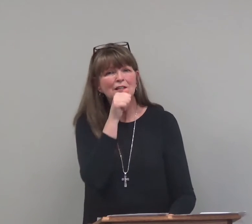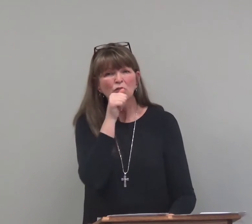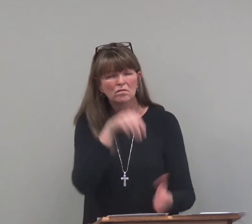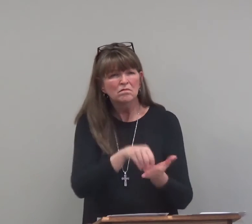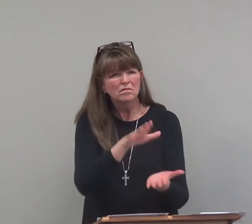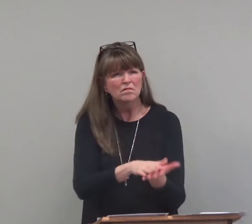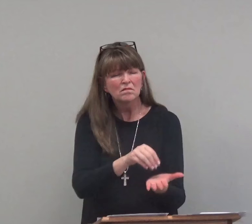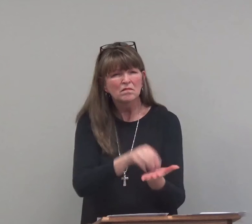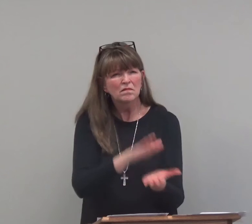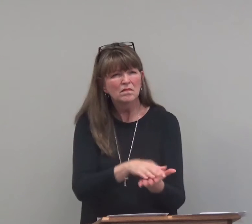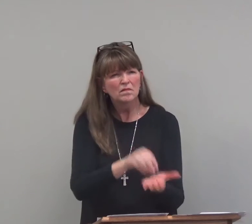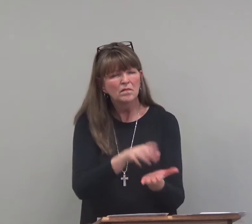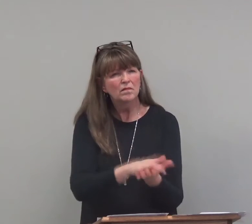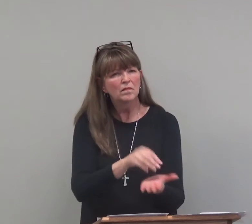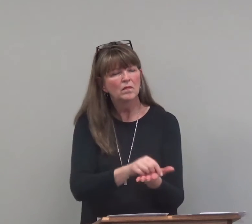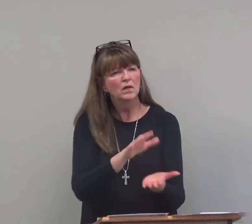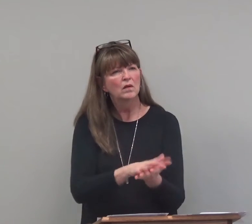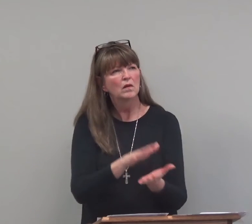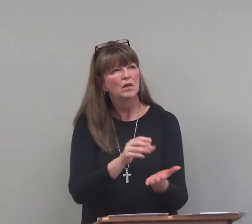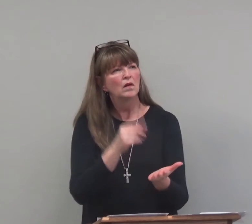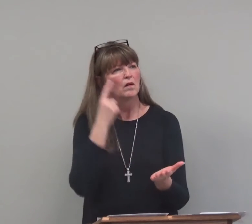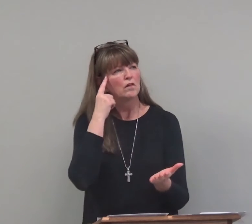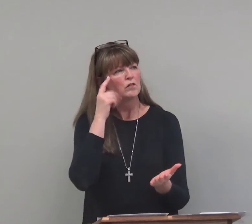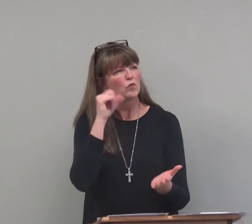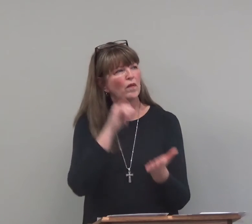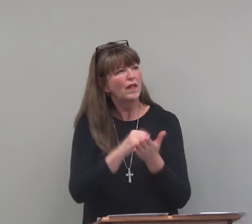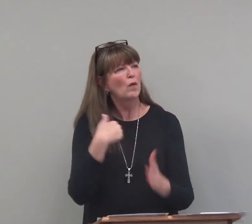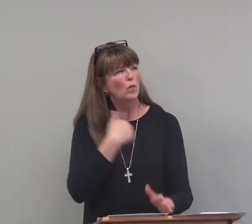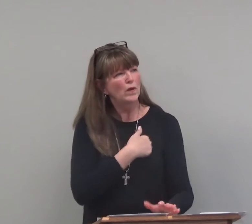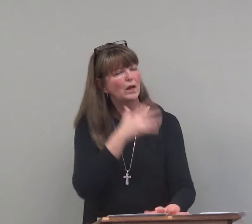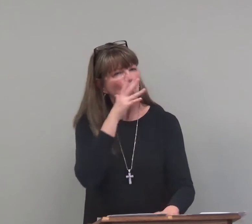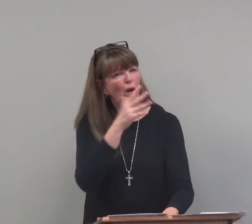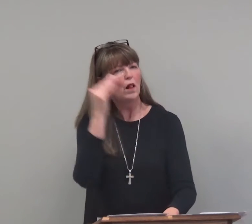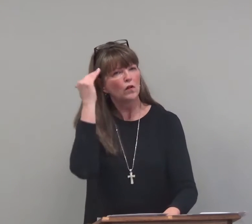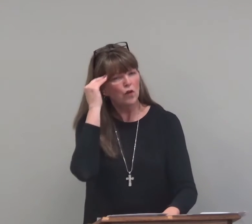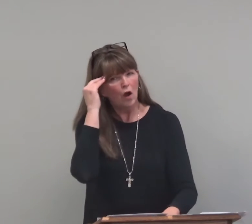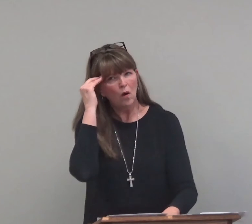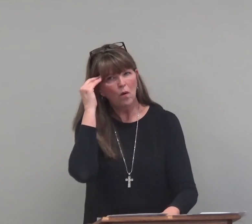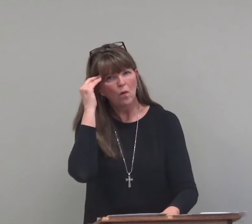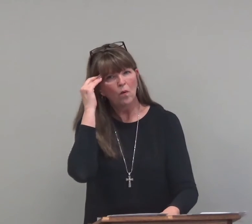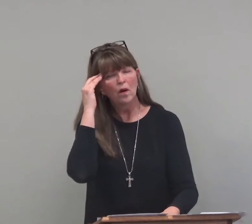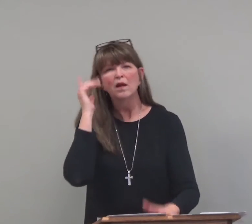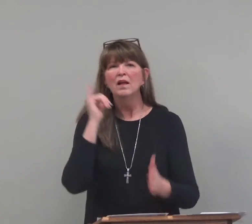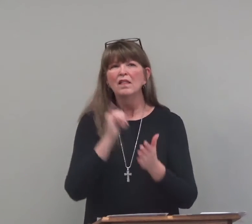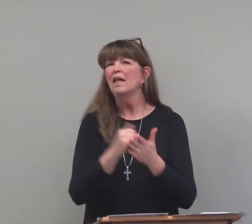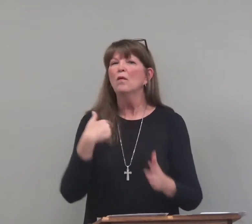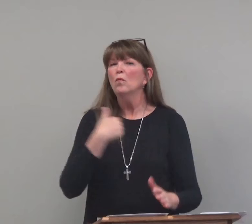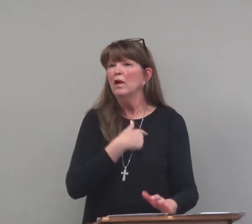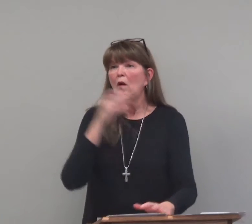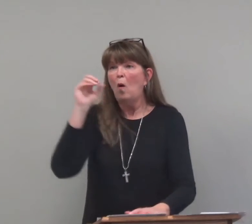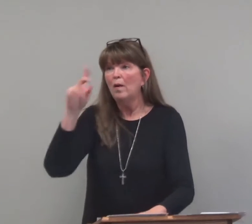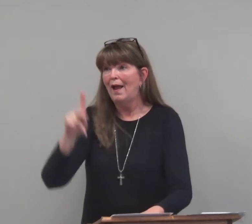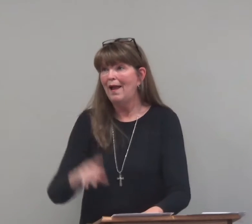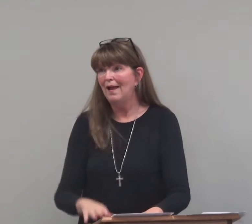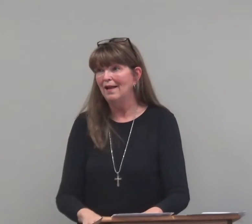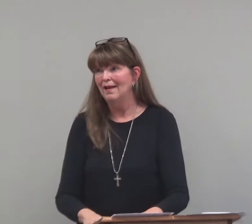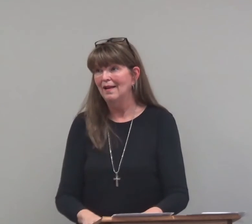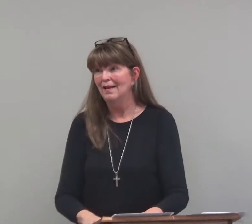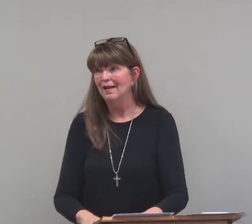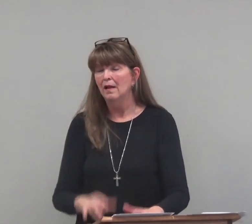You know, it was no secret. Everybody in the first century Jewish culture knew about all those people, and it was documented so that we would know. So that